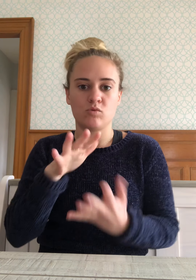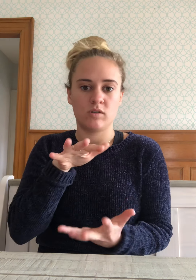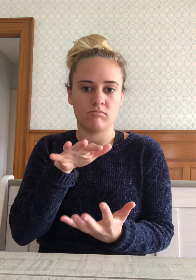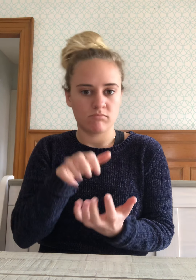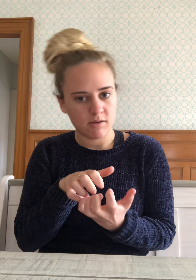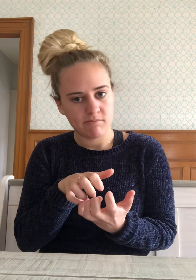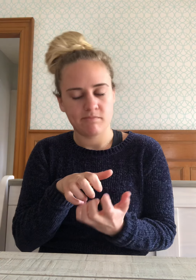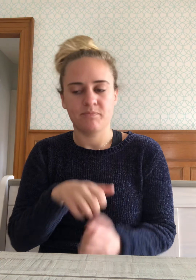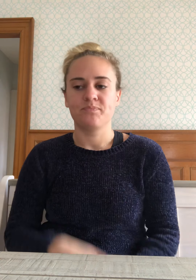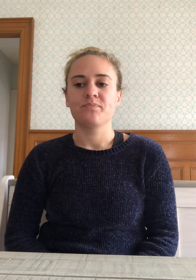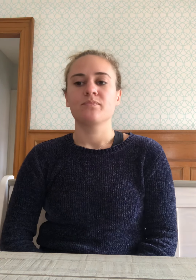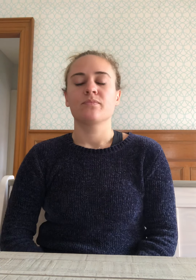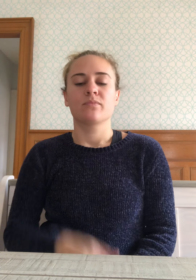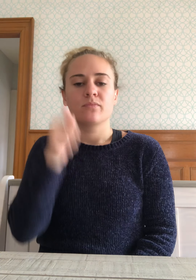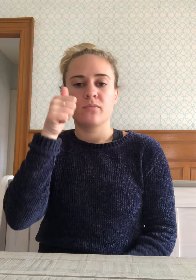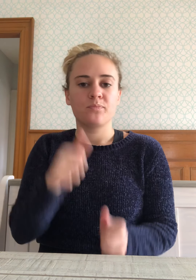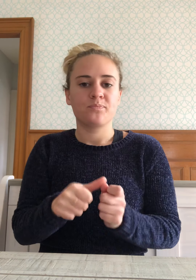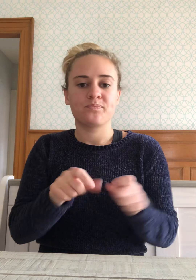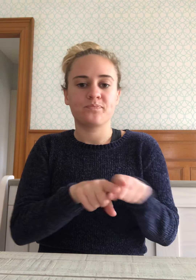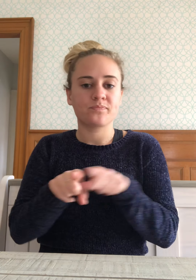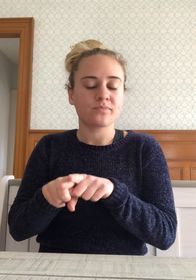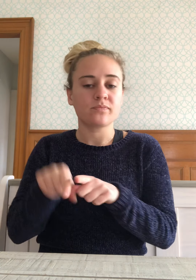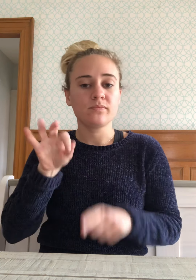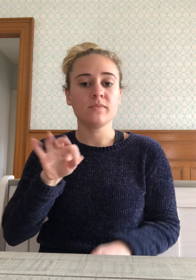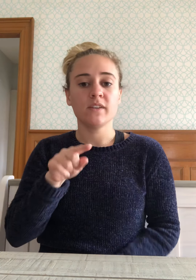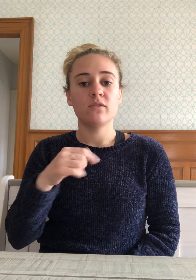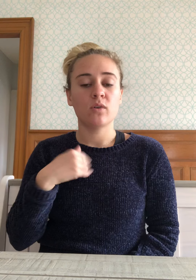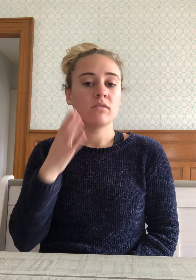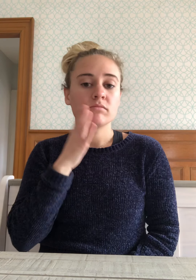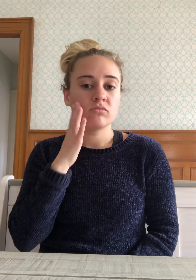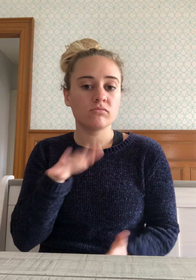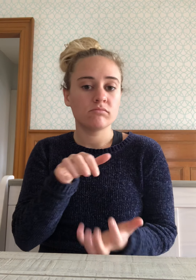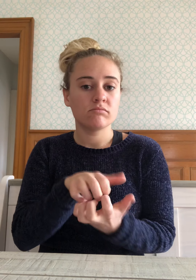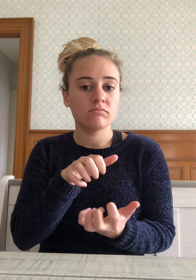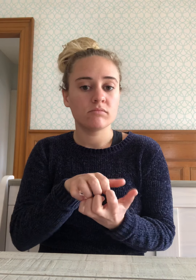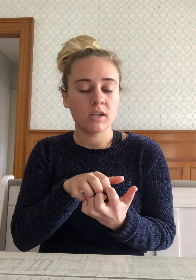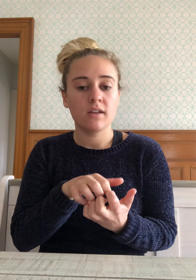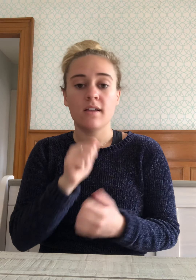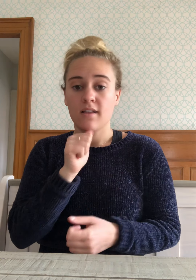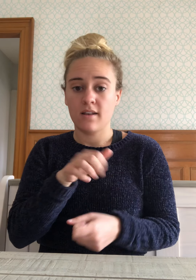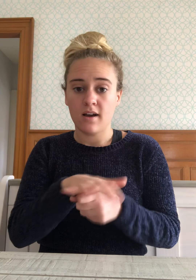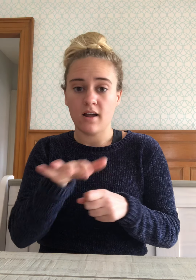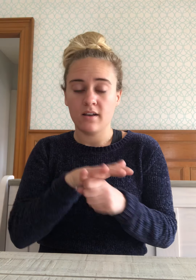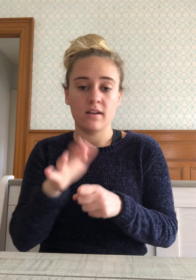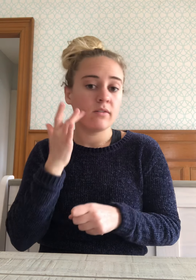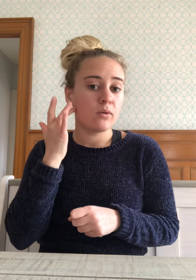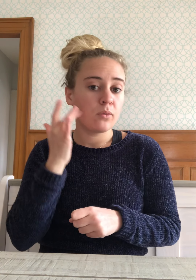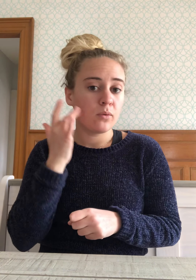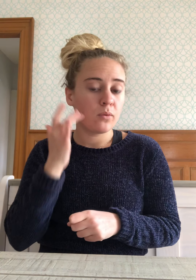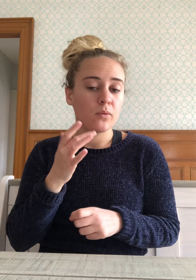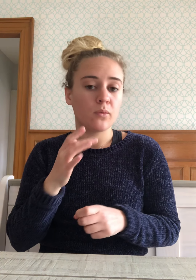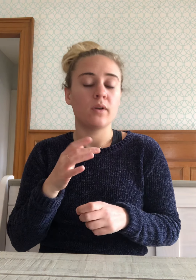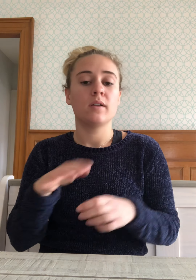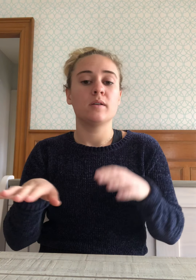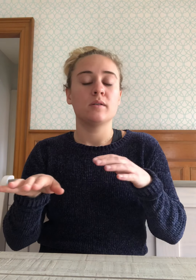Remember also to look for, when you have cheek biting, insufficient clearance between denture bases. Remember that the teeth are made of acrylic, the bases are